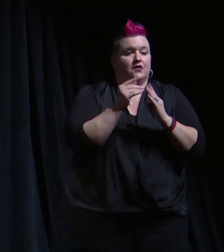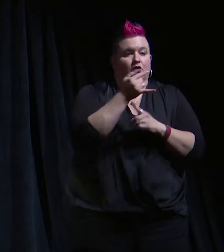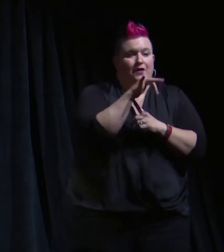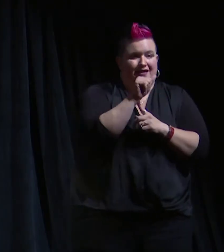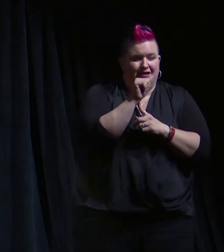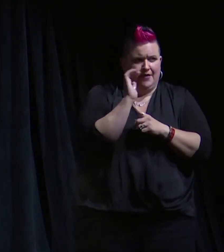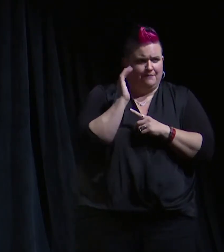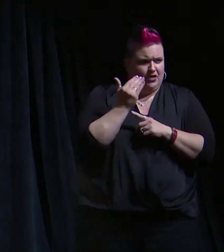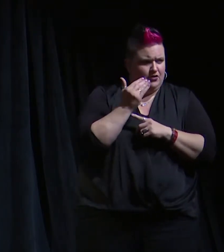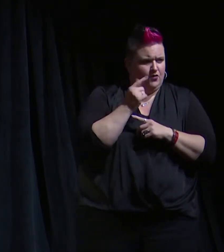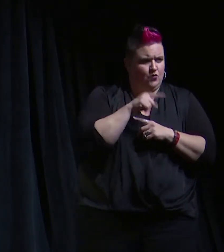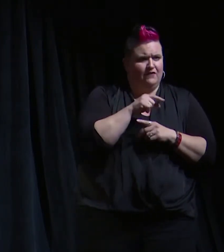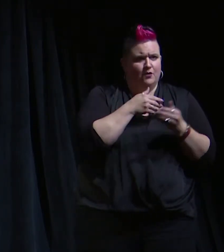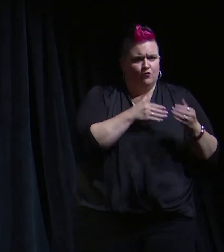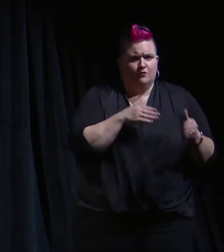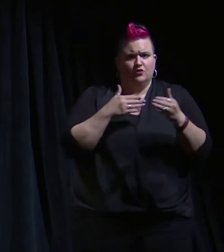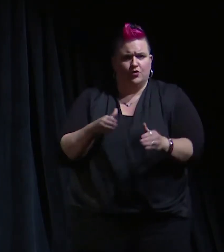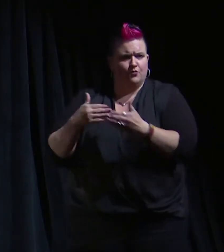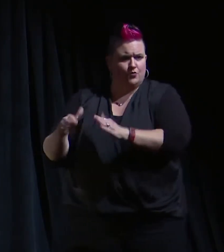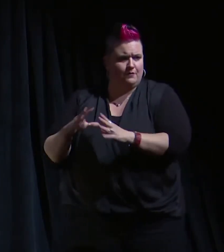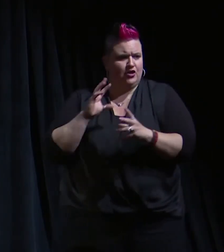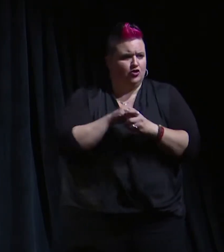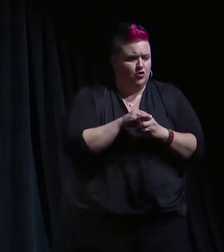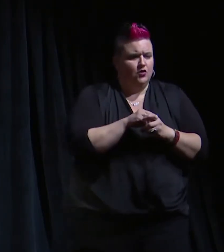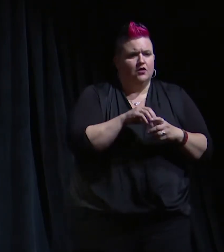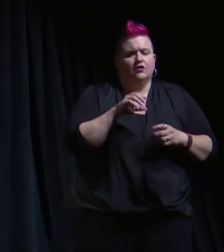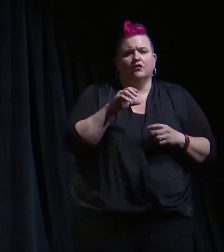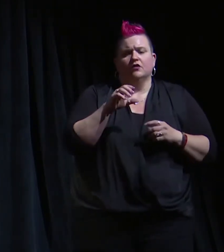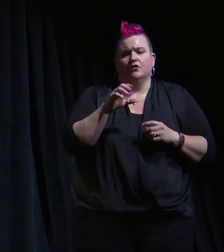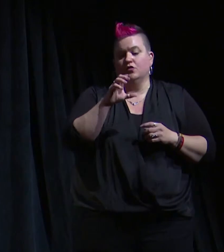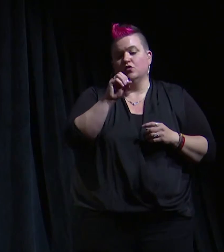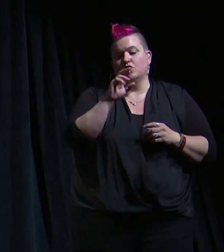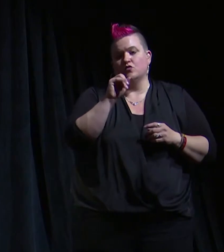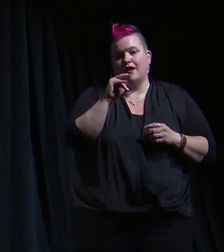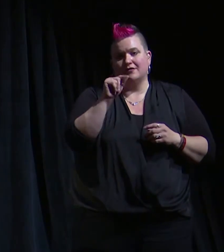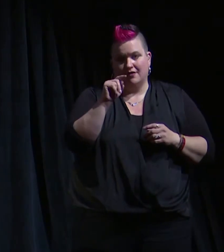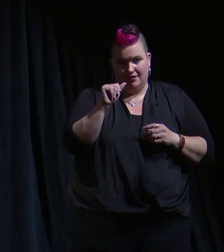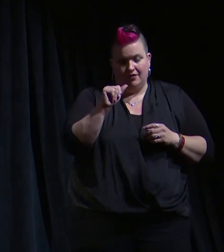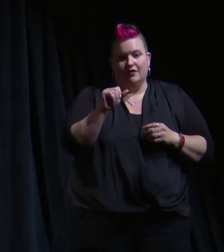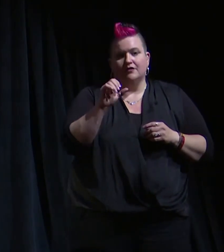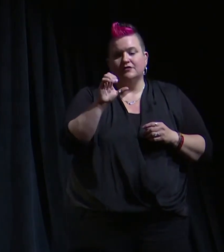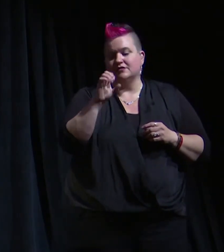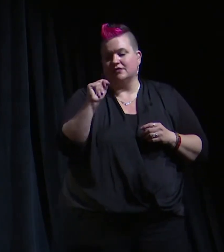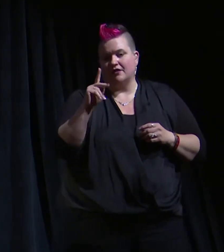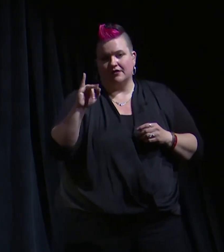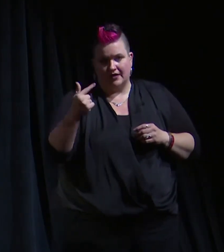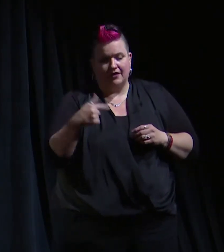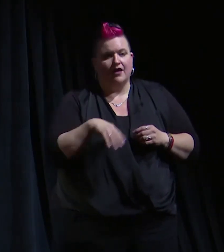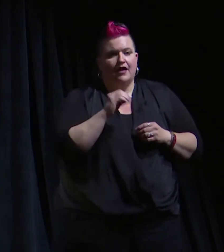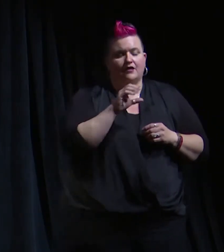Gloria apparently went from room to room, and these rooms included Coretta Scott King, Maxine Waters, and